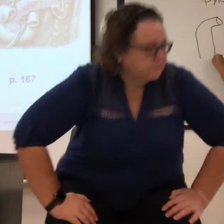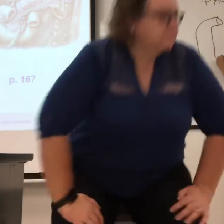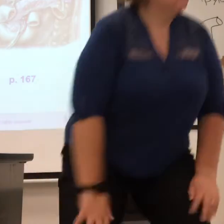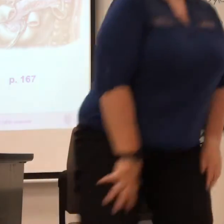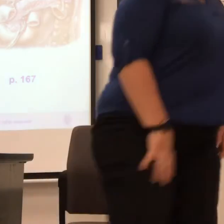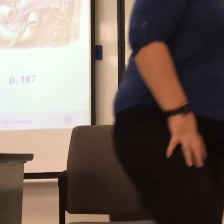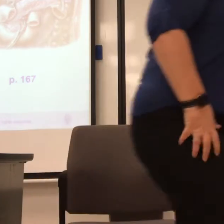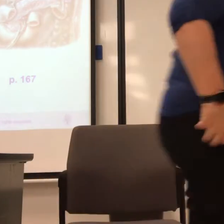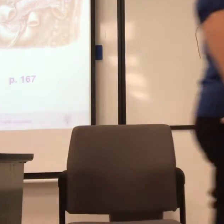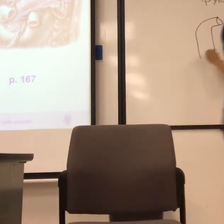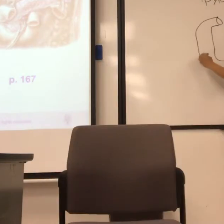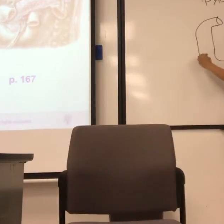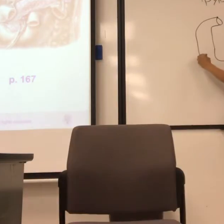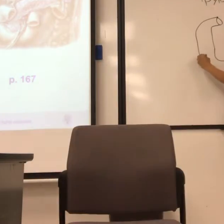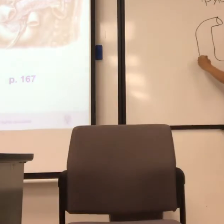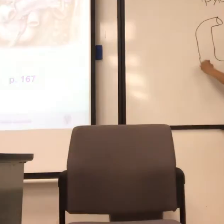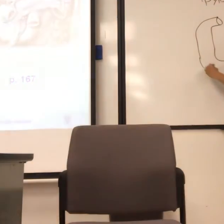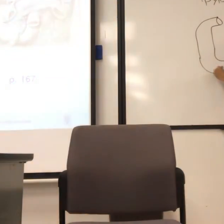that.